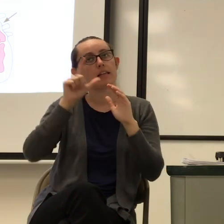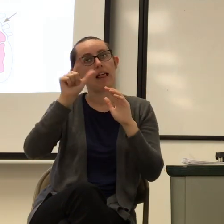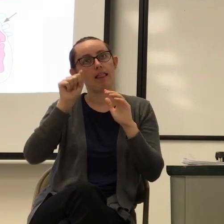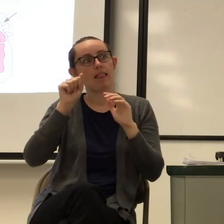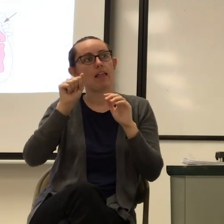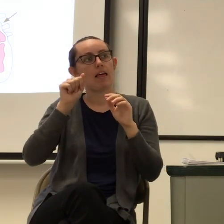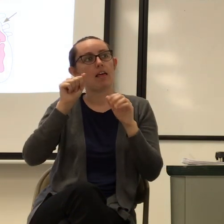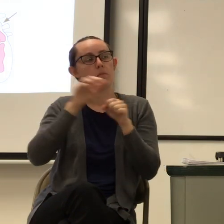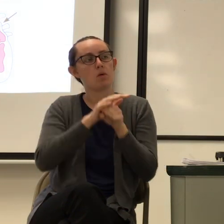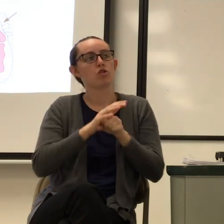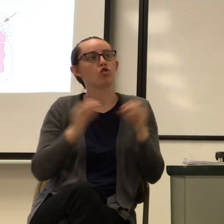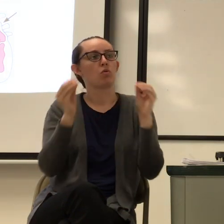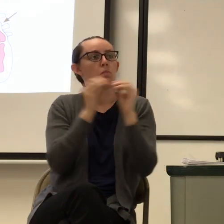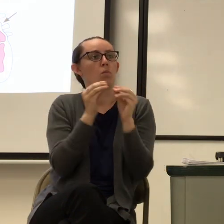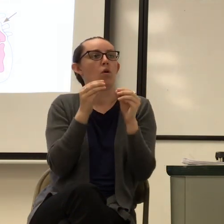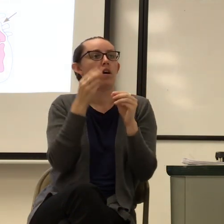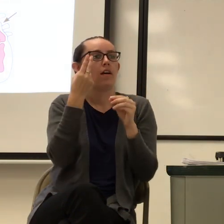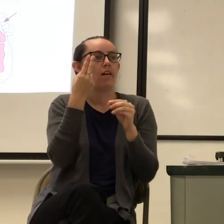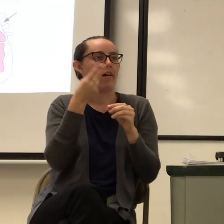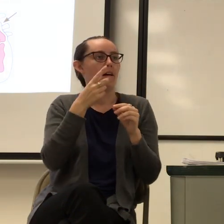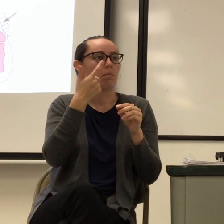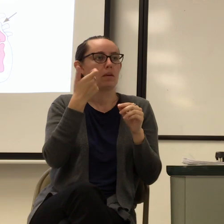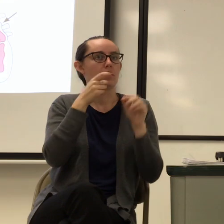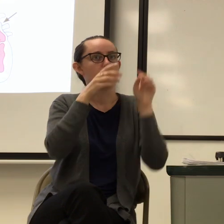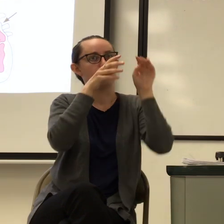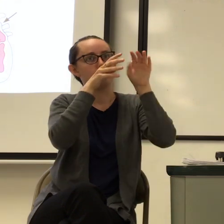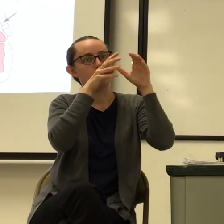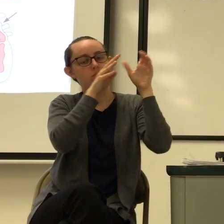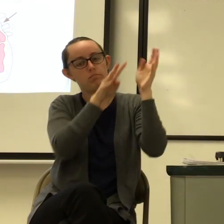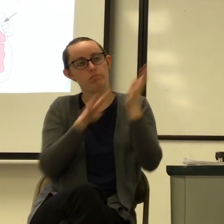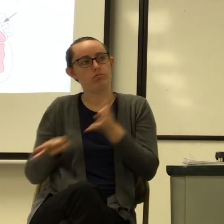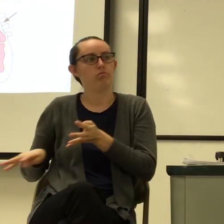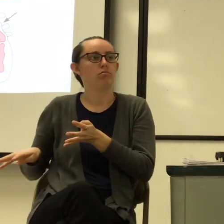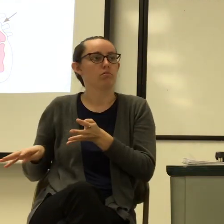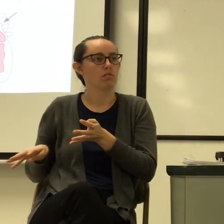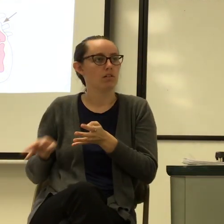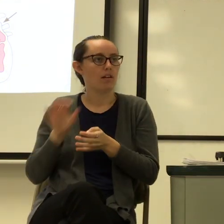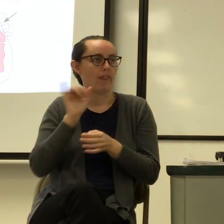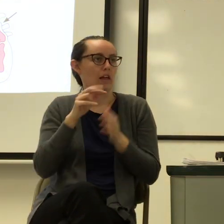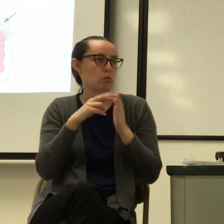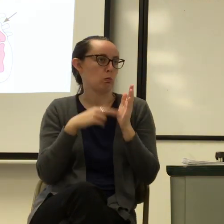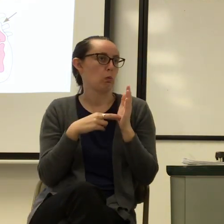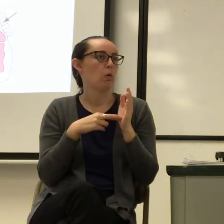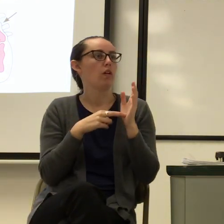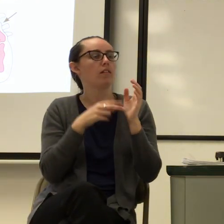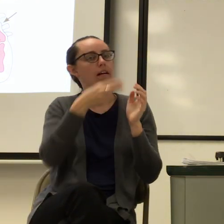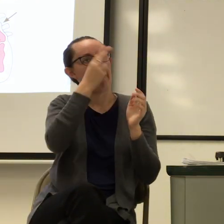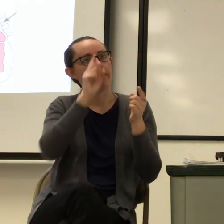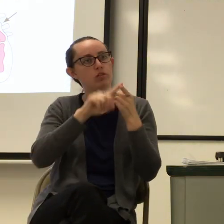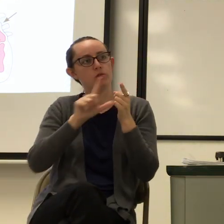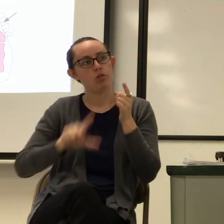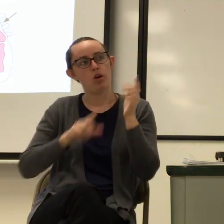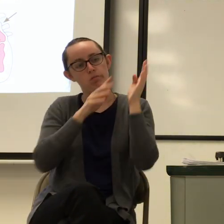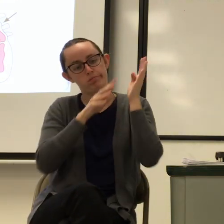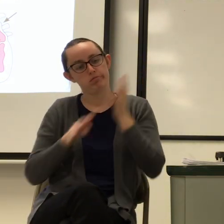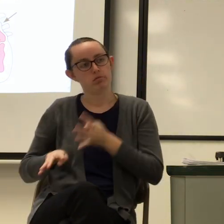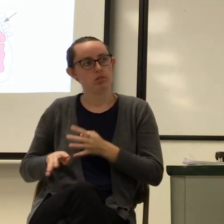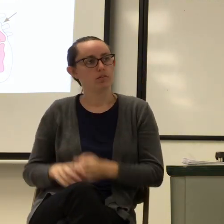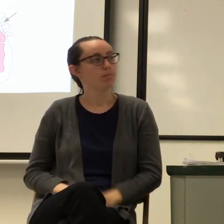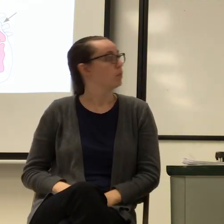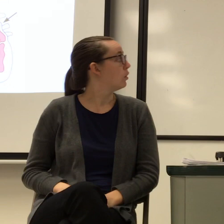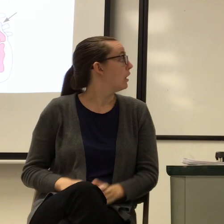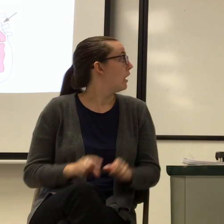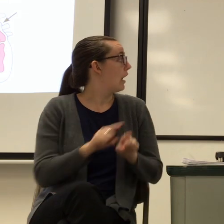rule. And as you fill, this is what it looks like on the volume graph. You're just kind of filling like